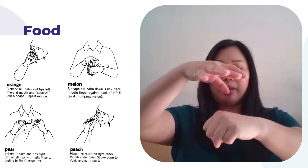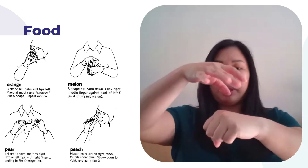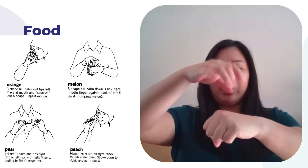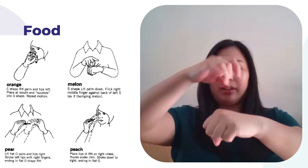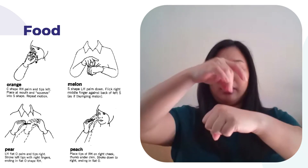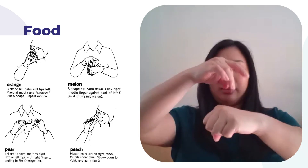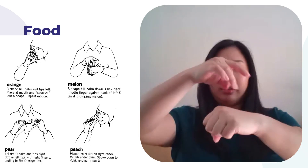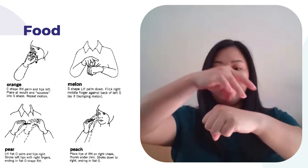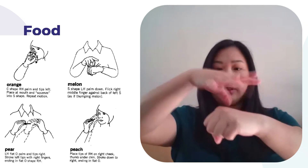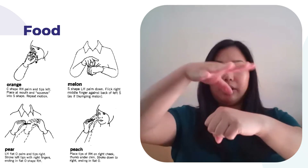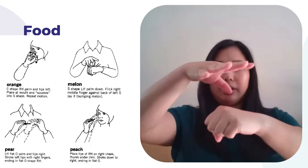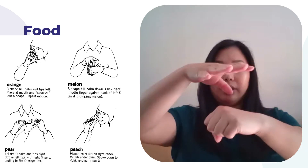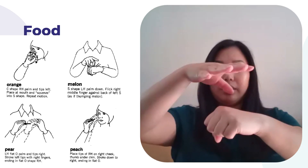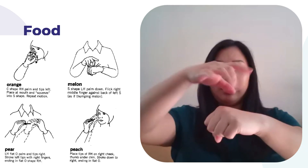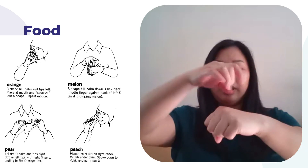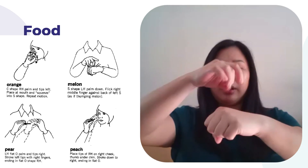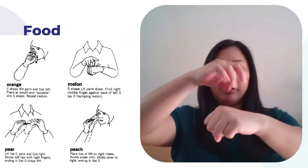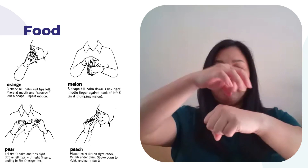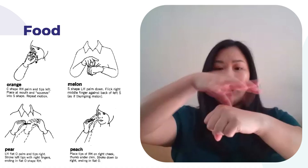checking a melon.